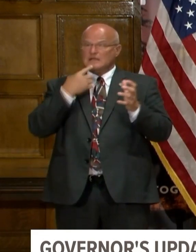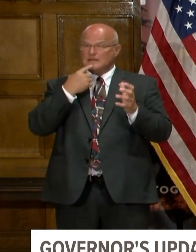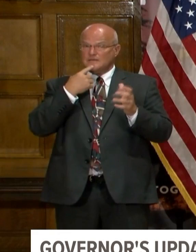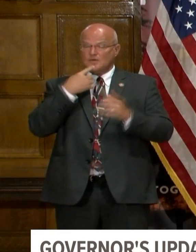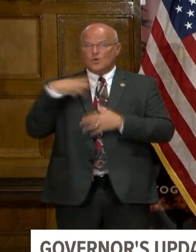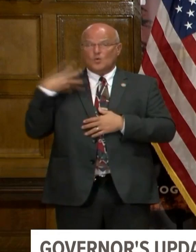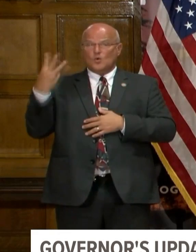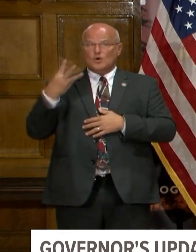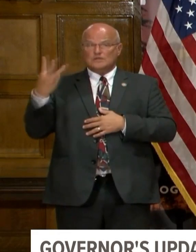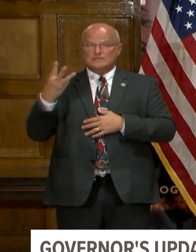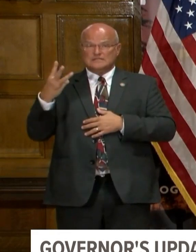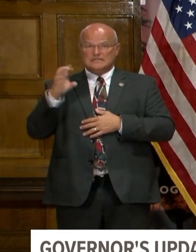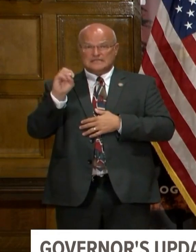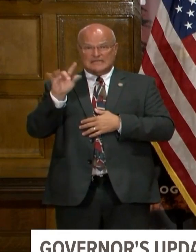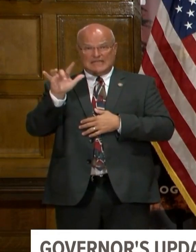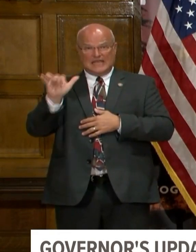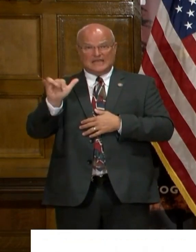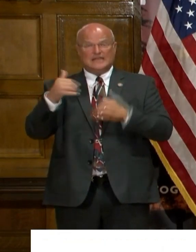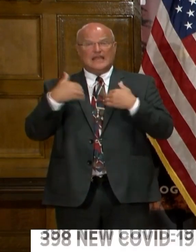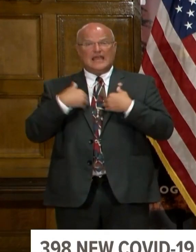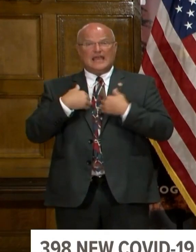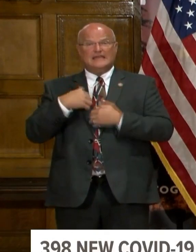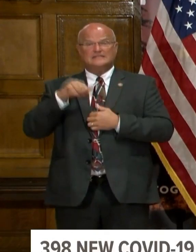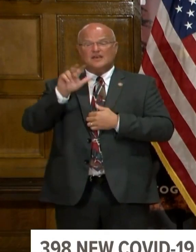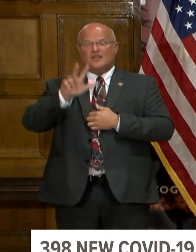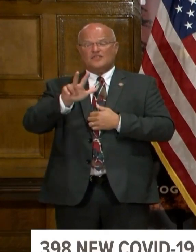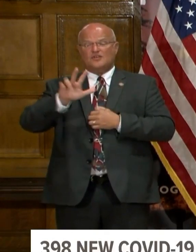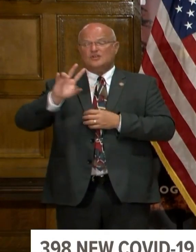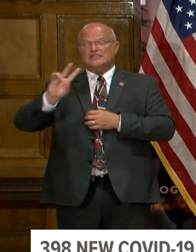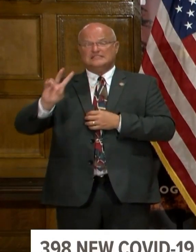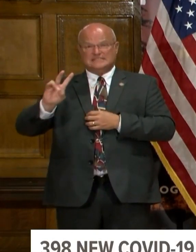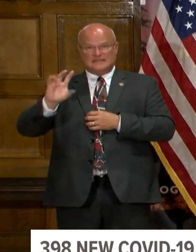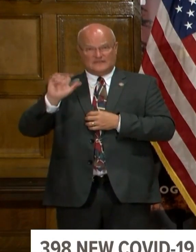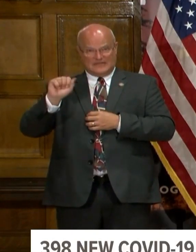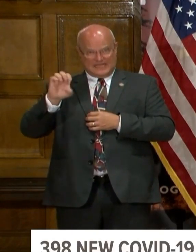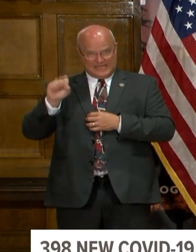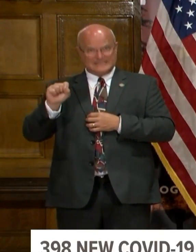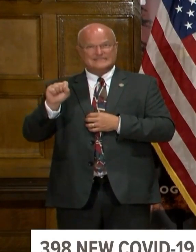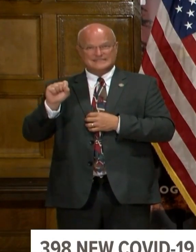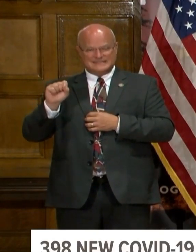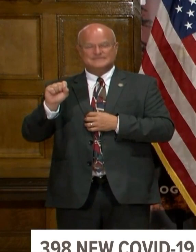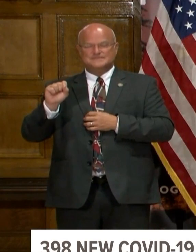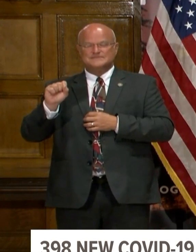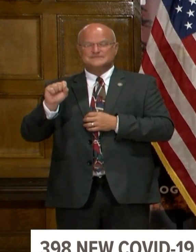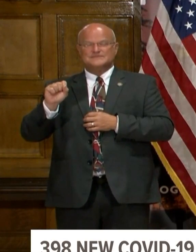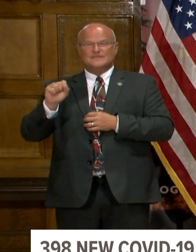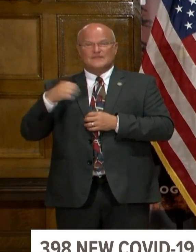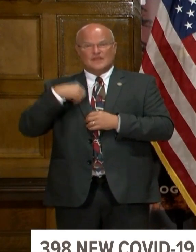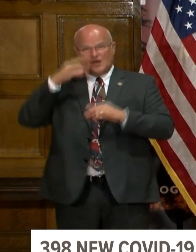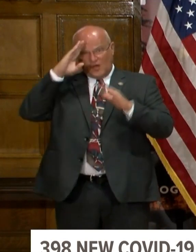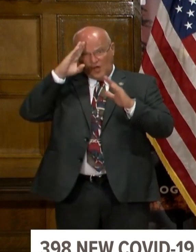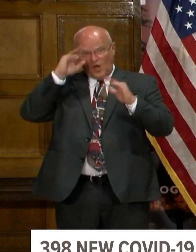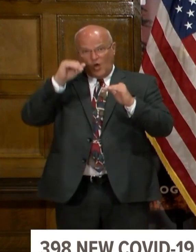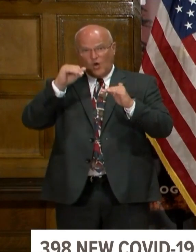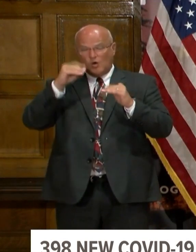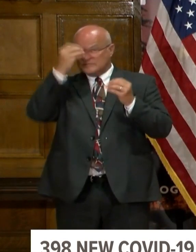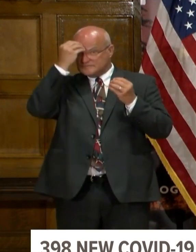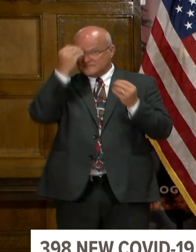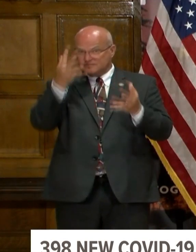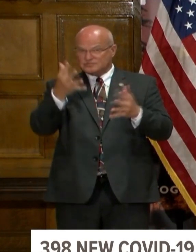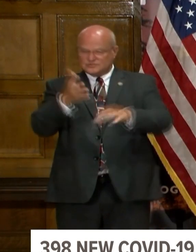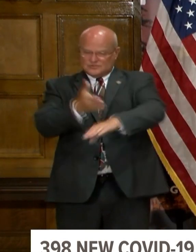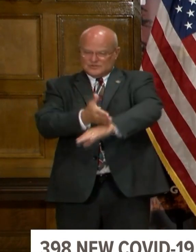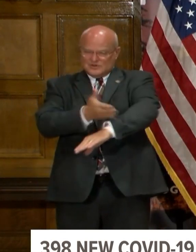that Washington County has only 37 cases, and so I hope that's an indication that we're